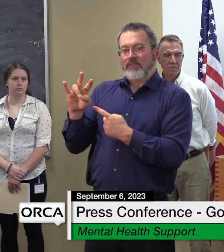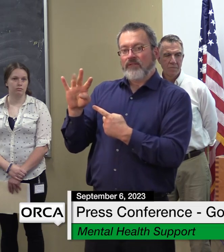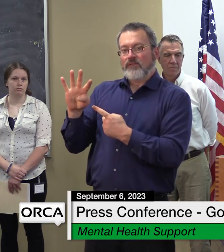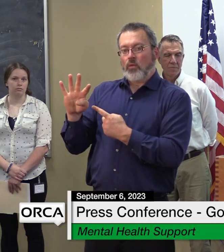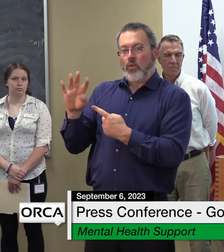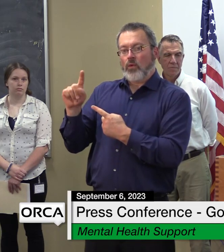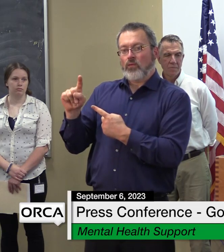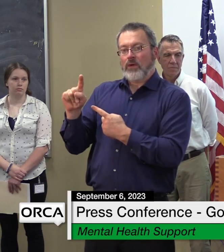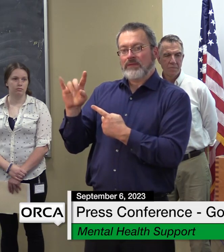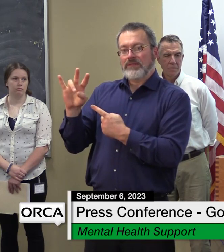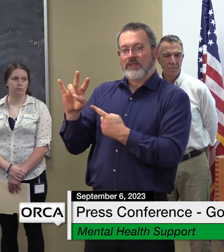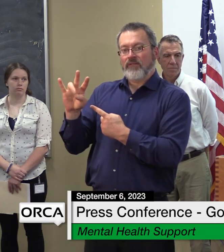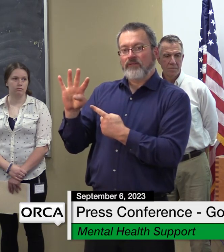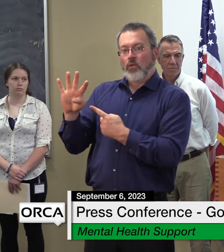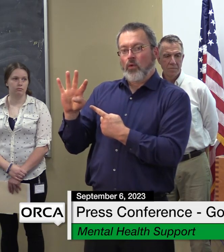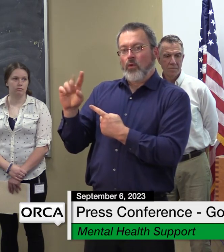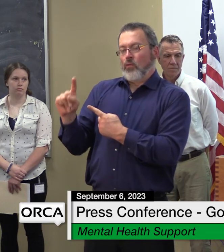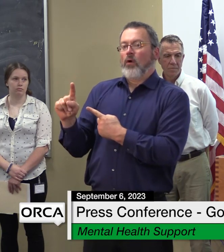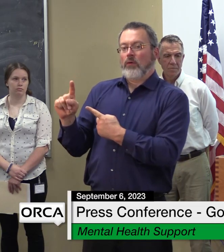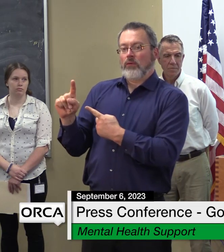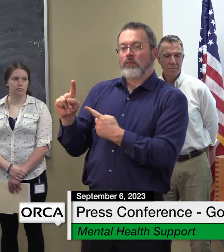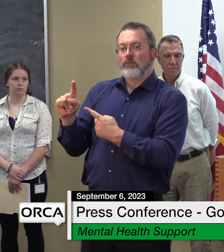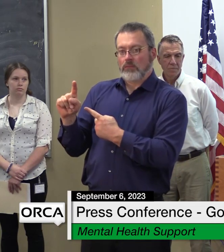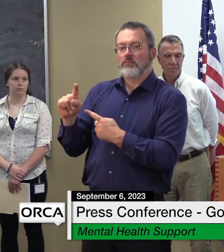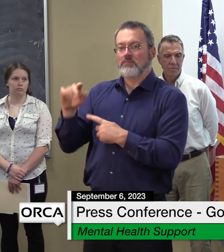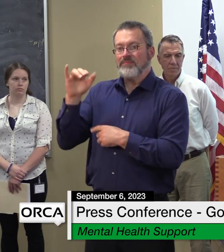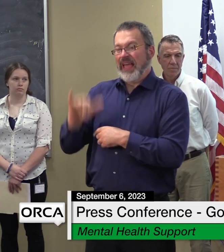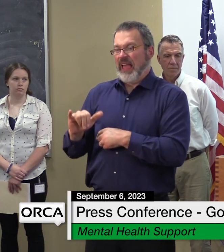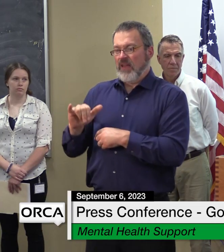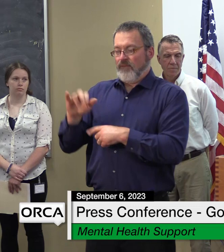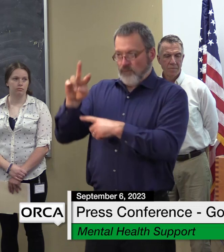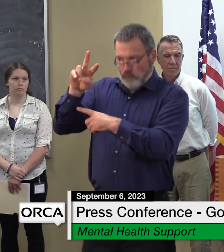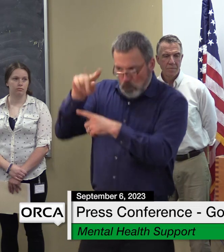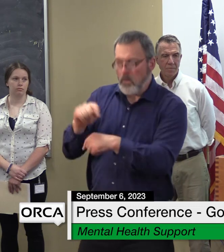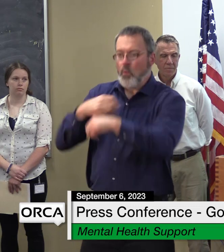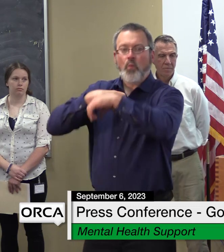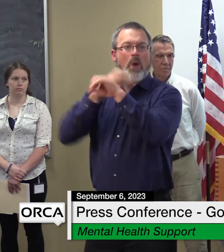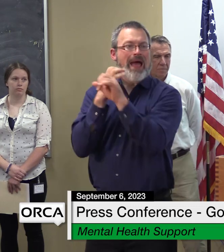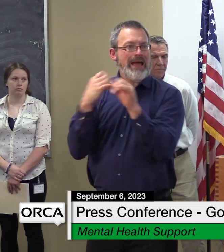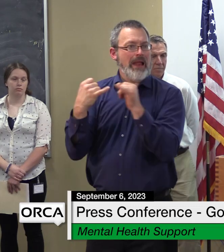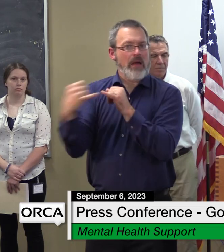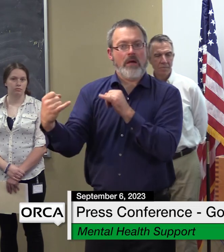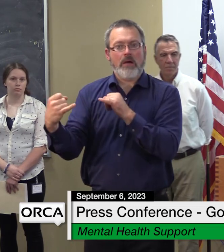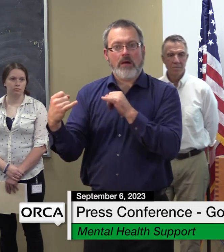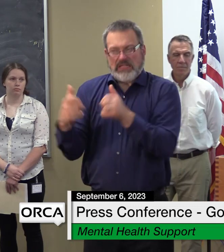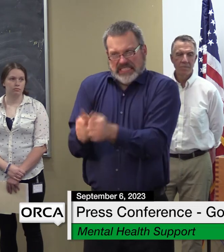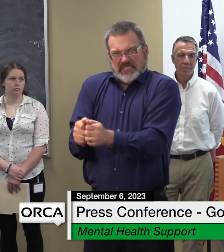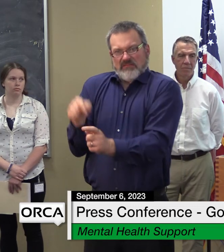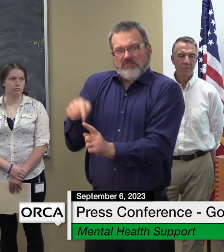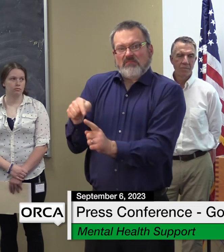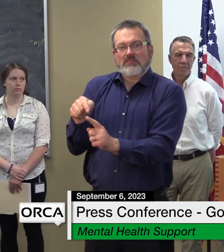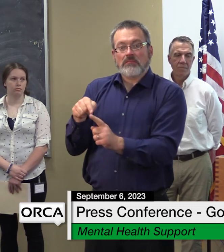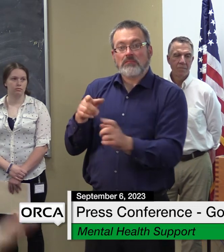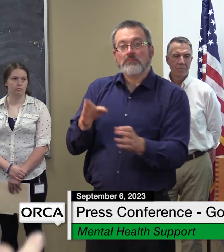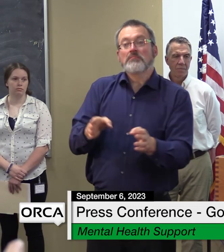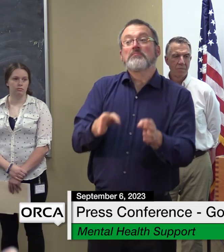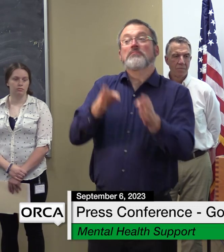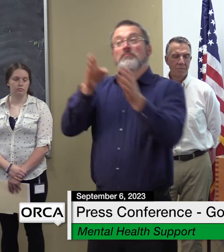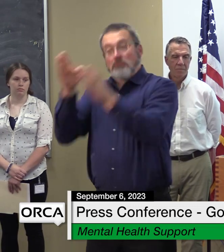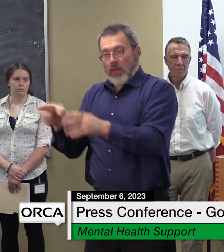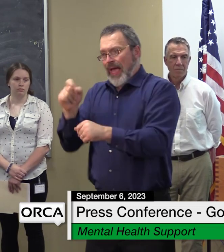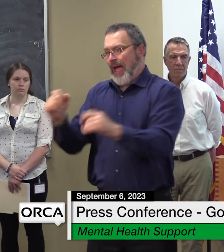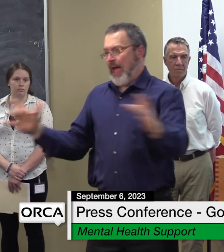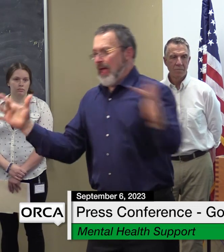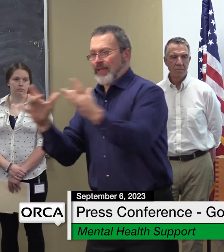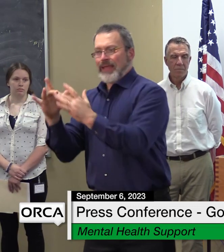741741 to reach the Vermont Crisis Text Line. Or you can call or text 988 to reach